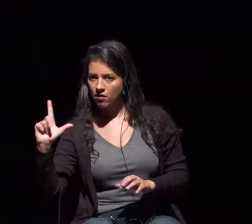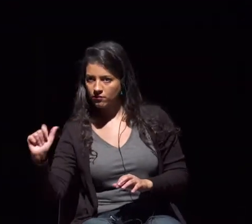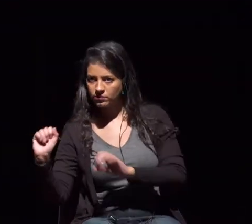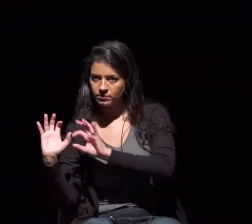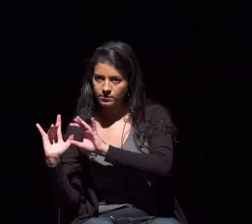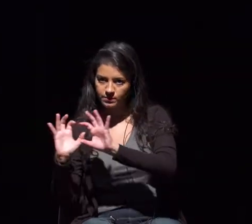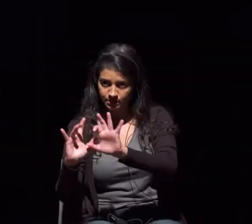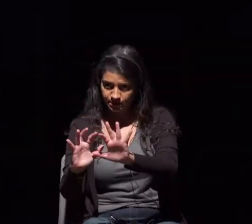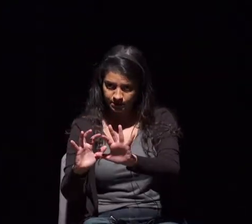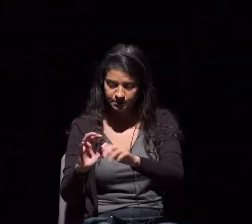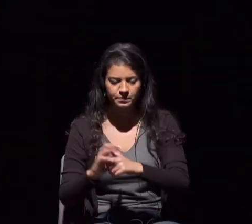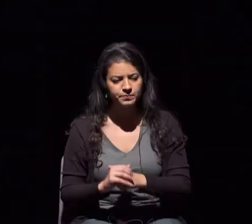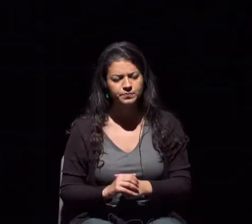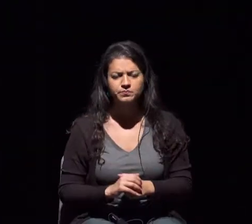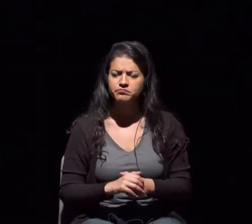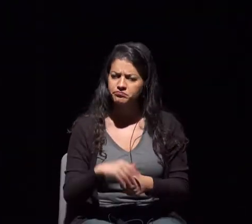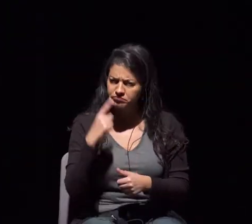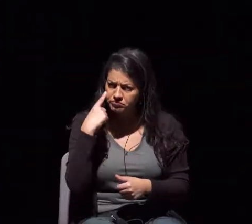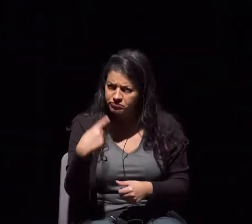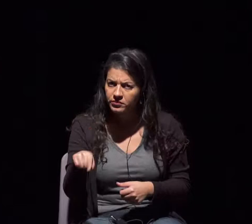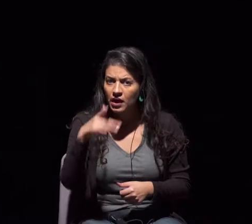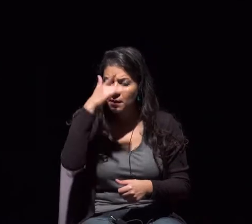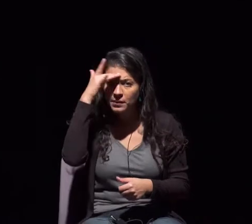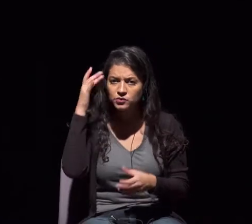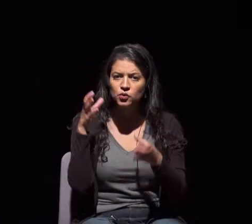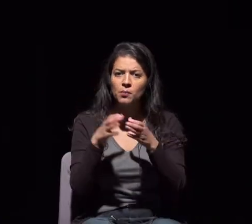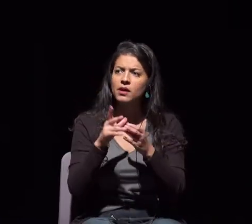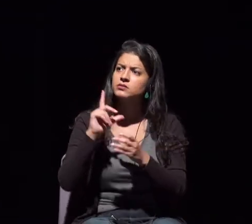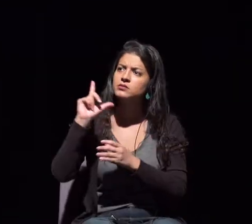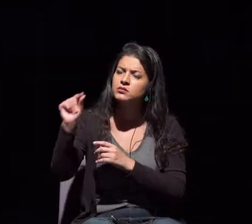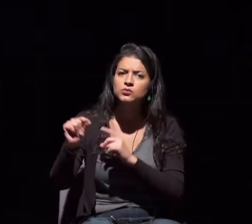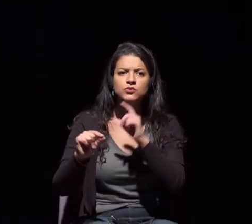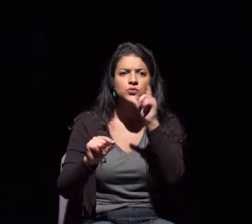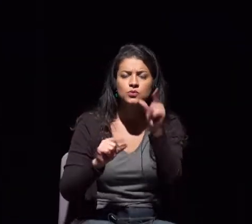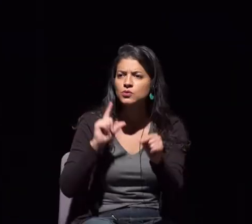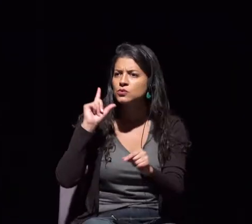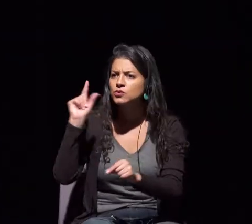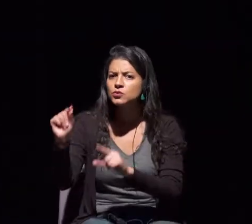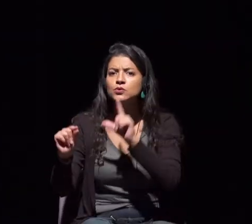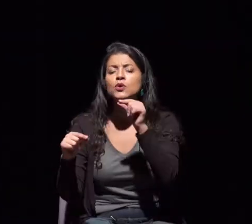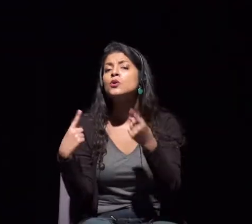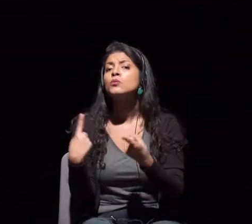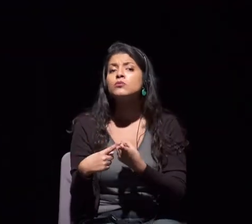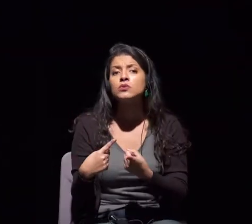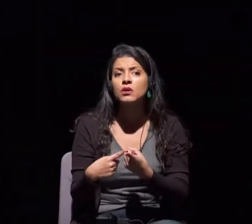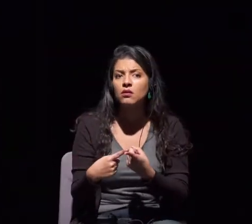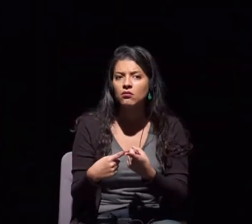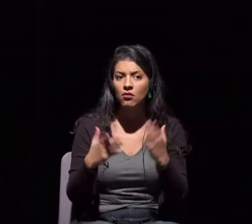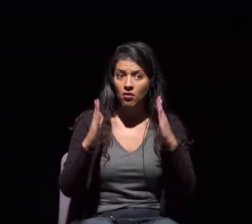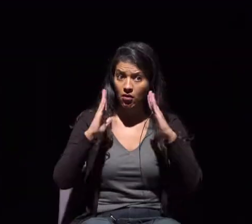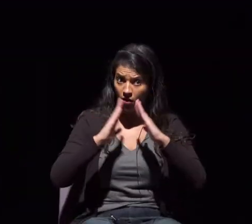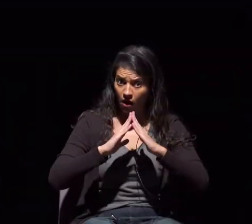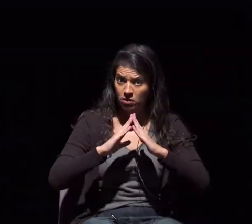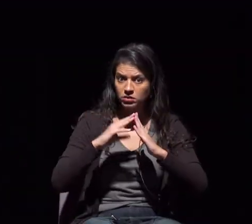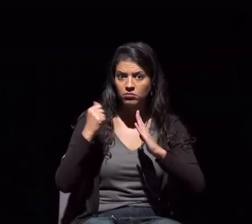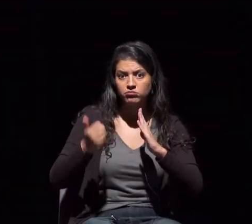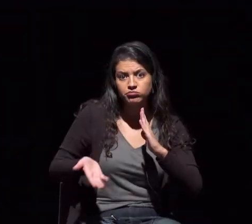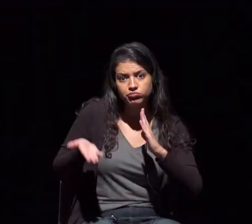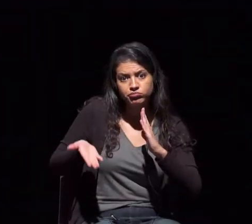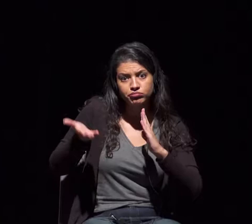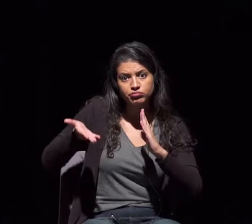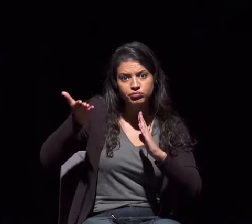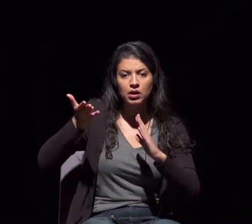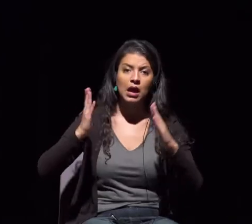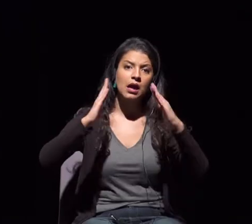the community because they could no longer afford to live in the neighborhood, and those properties being demolished. And so this idea of